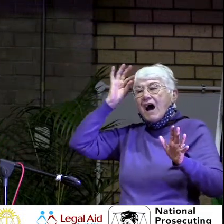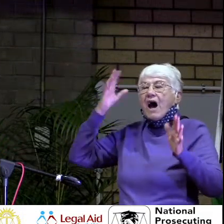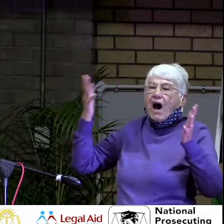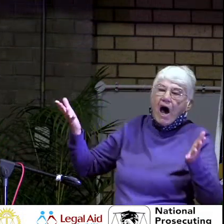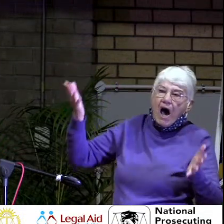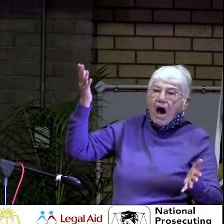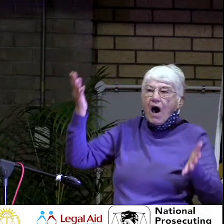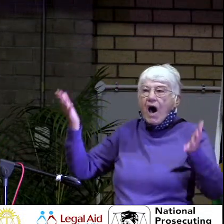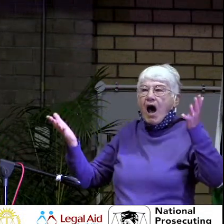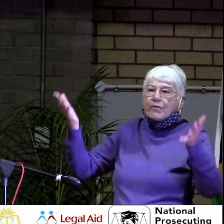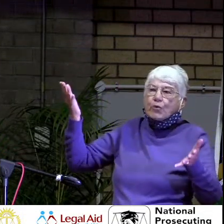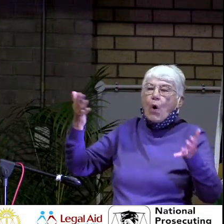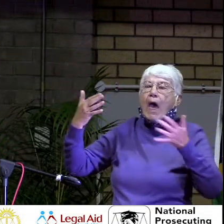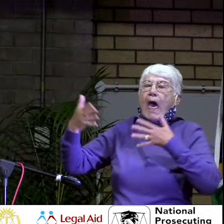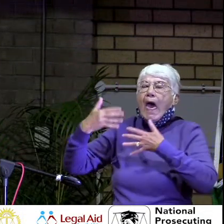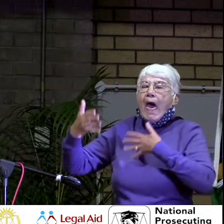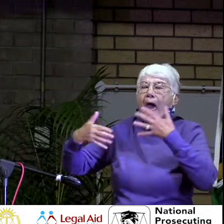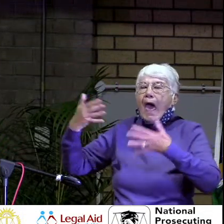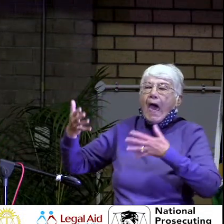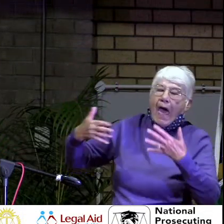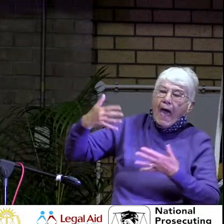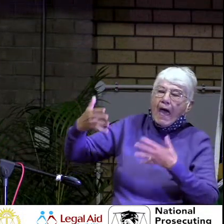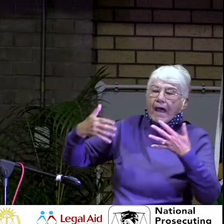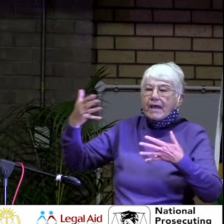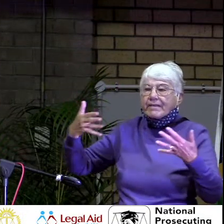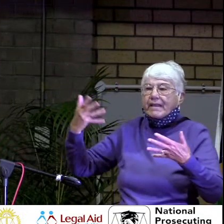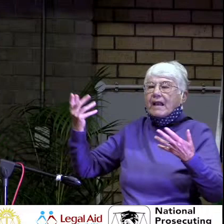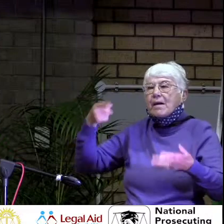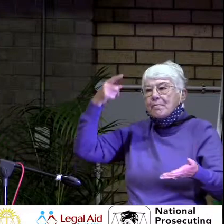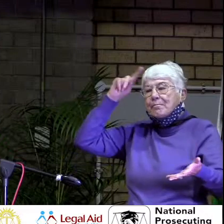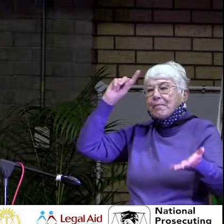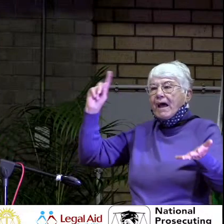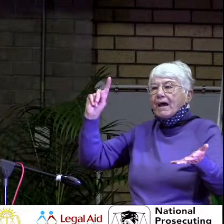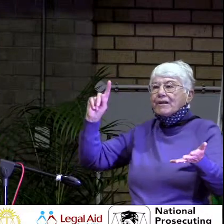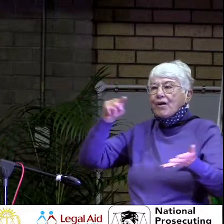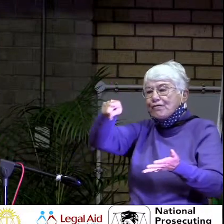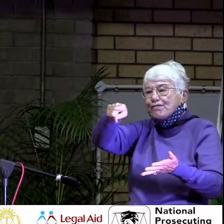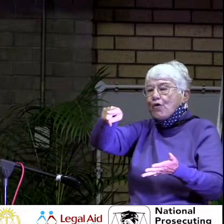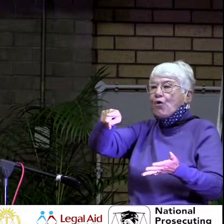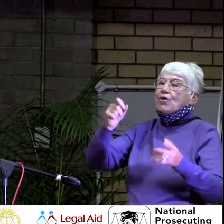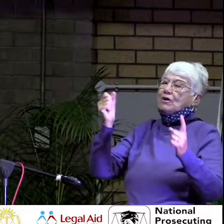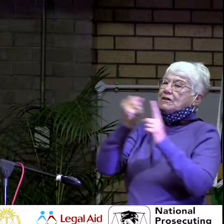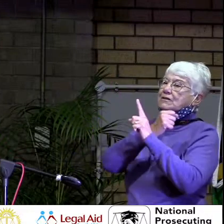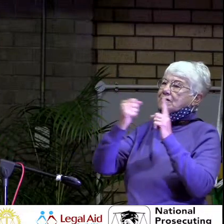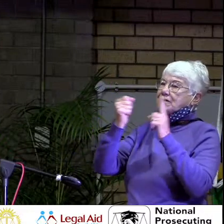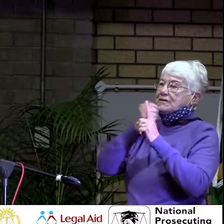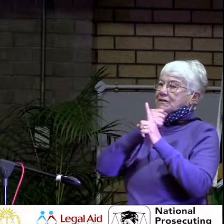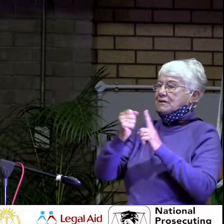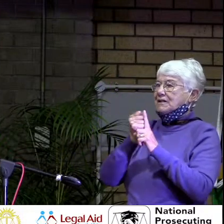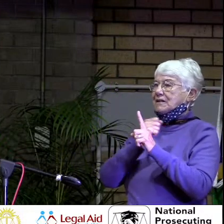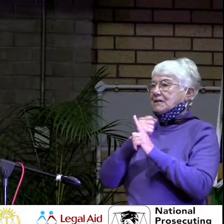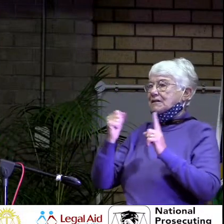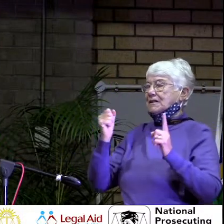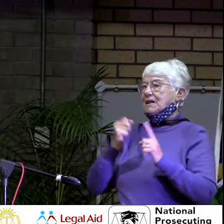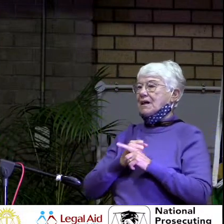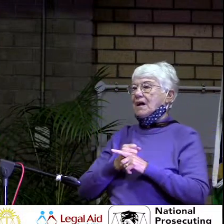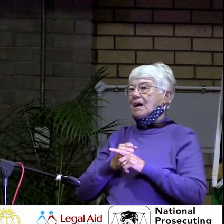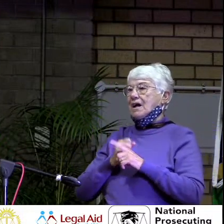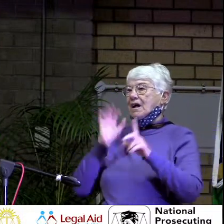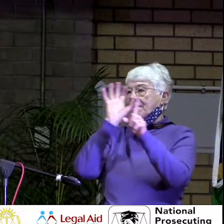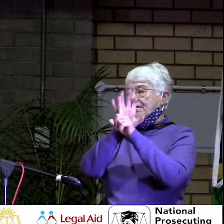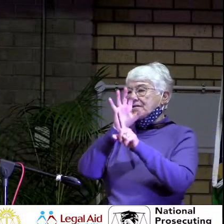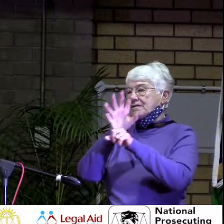of gender-based violence. In short, it's the roadmap, South Africa's roadmap to ending gender-based violence and